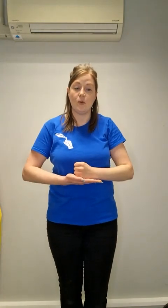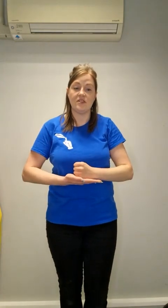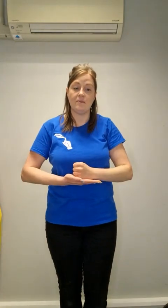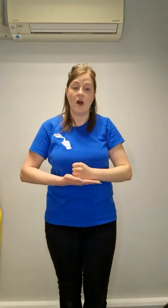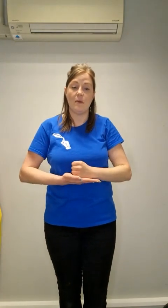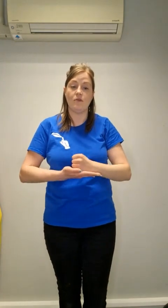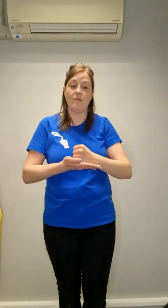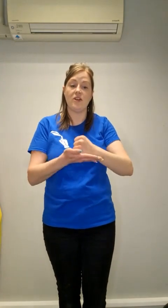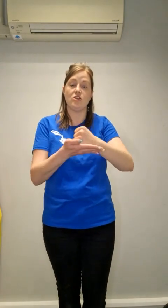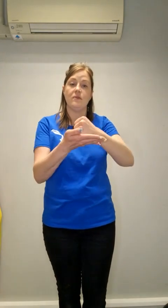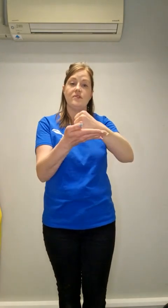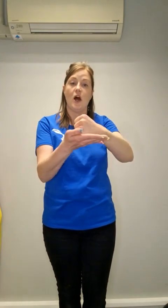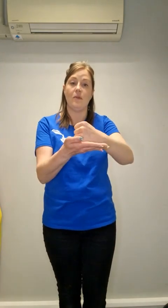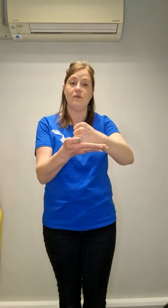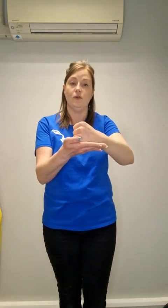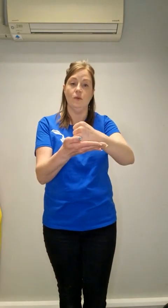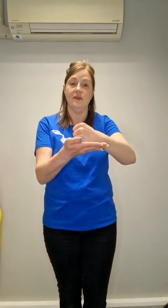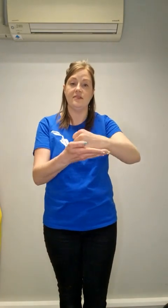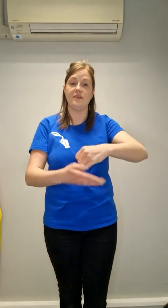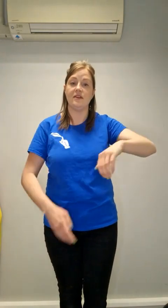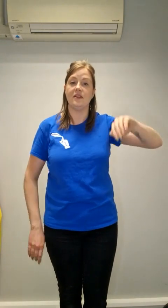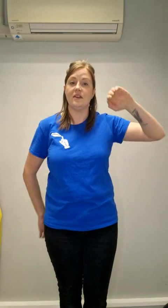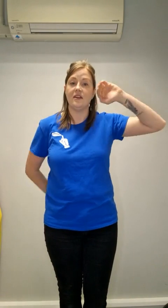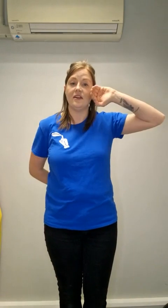supporting palm, formation moves up, forwards.